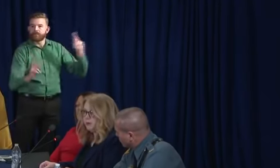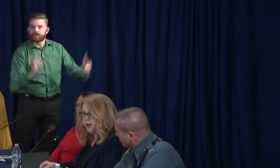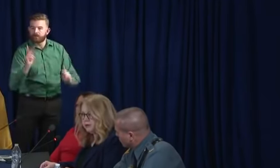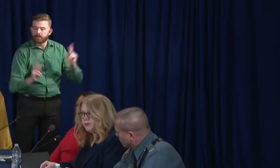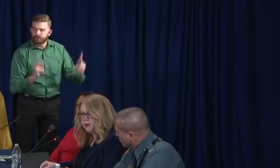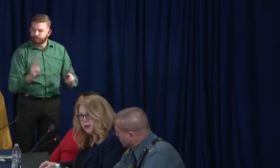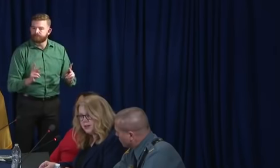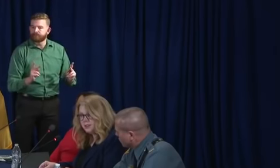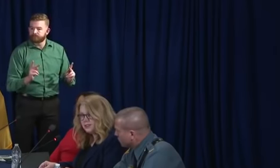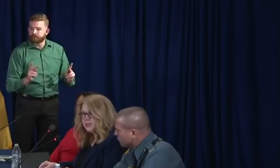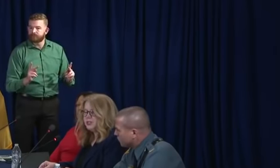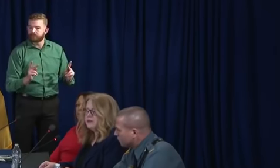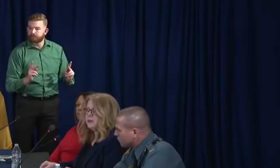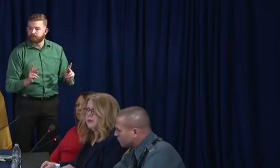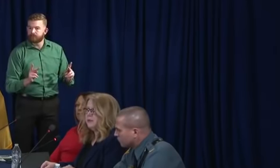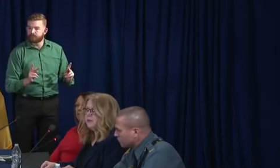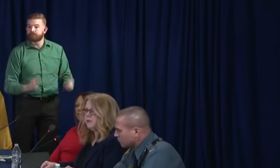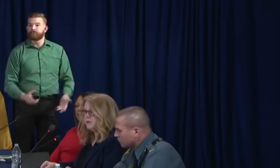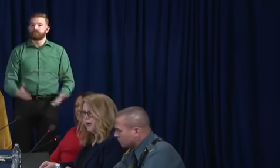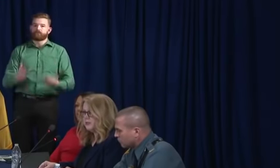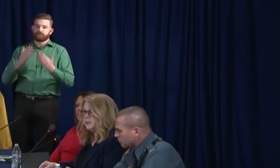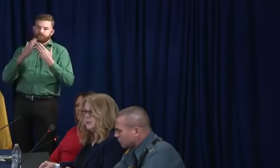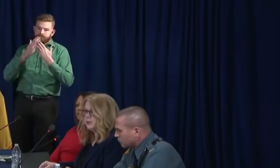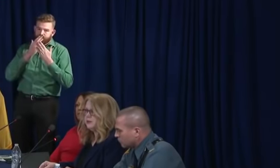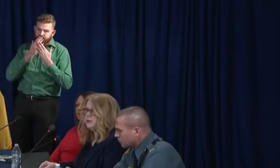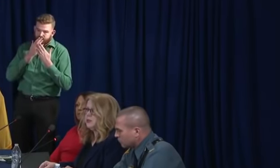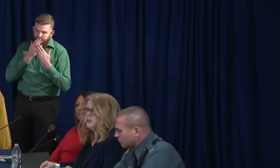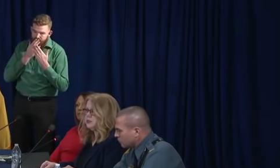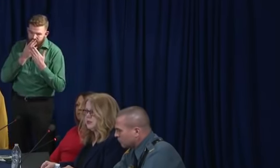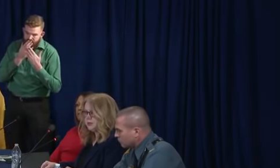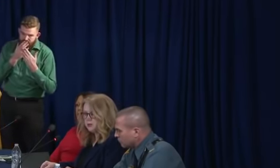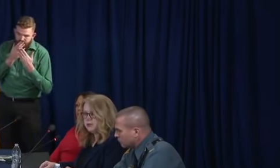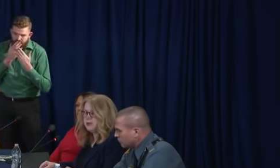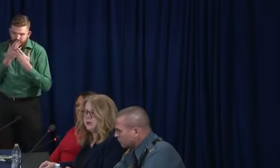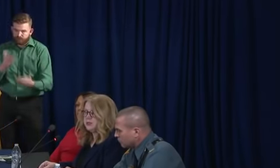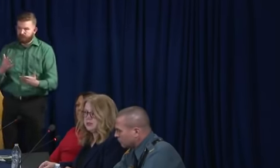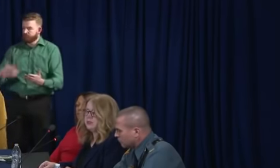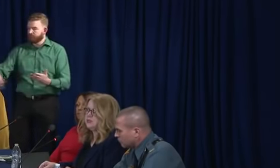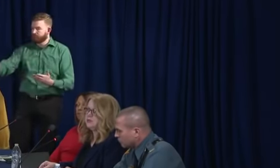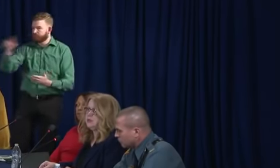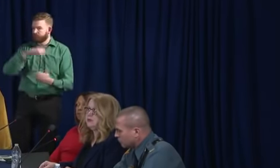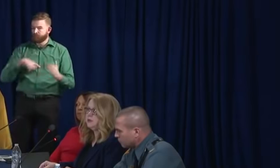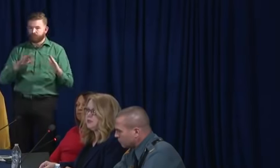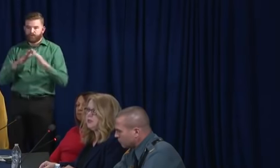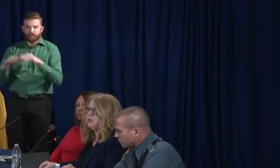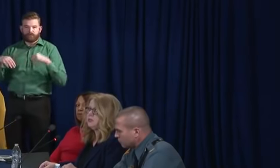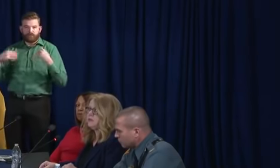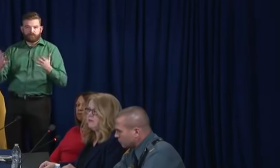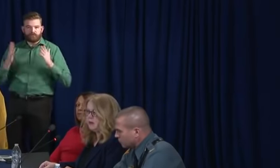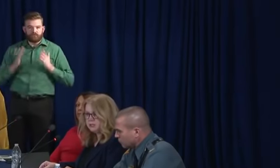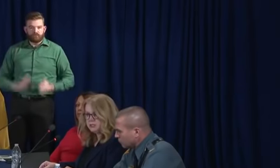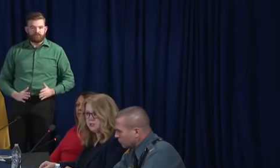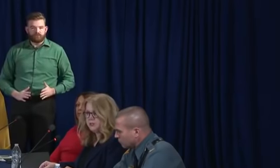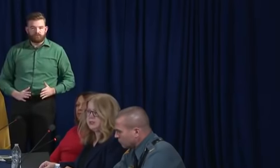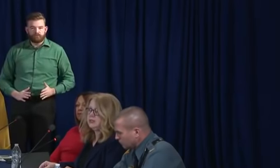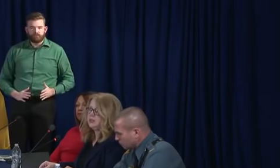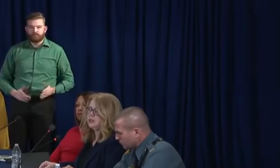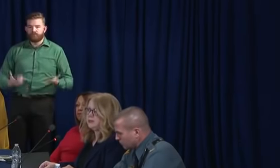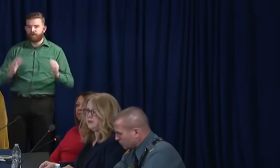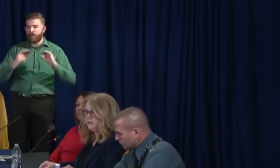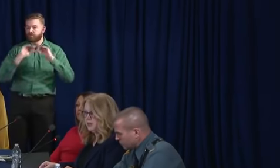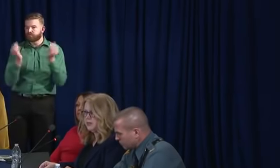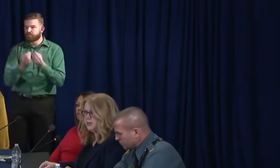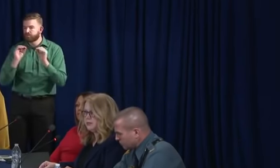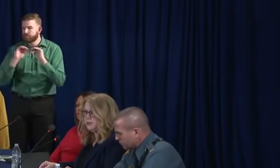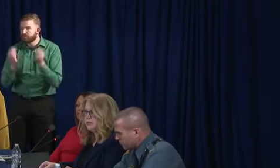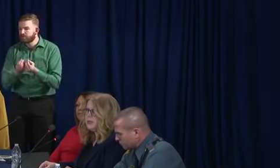from the bottom of our hearts to the providers in the community, to the community organizations in the community, to the volunteer organizations